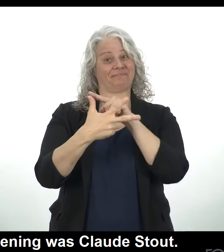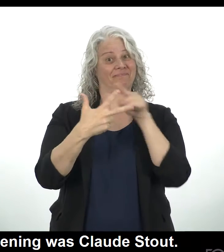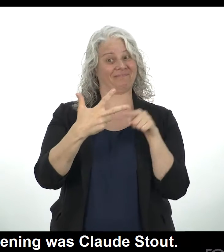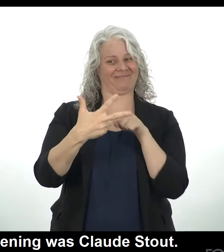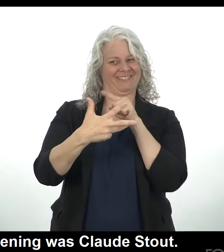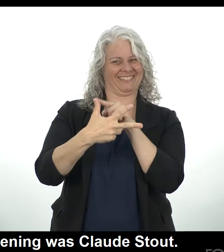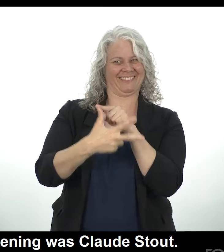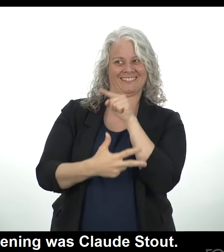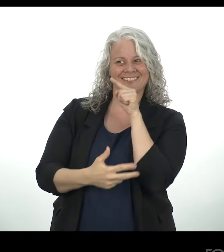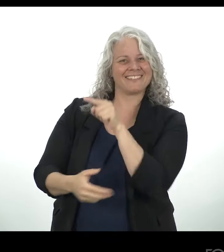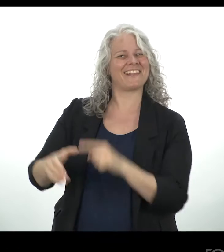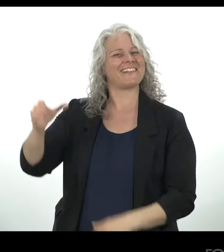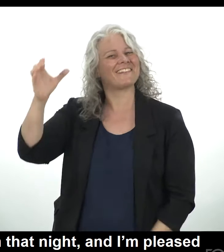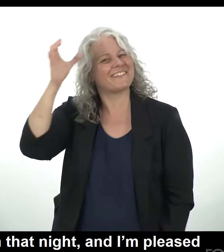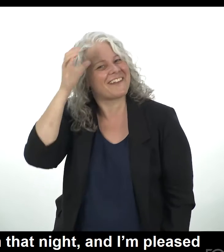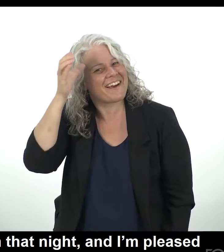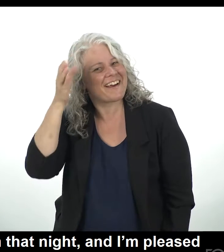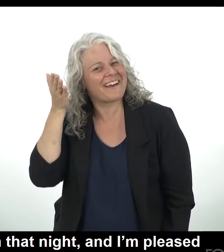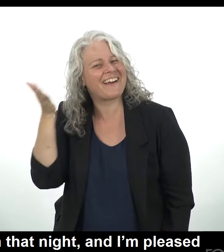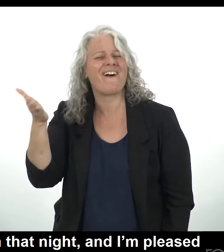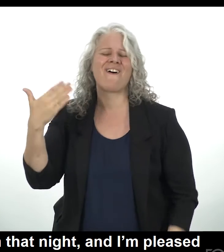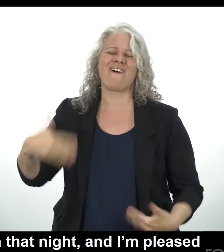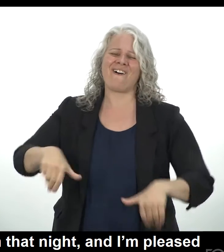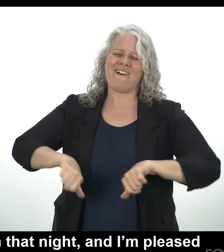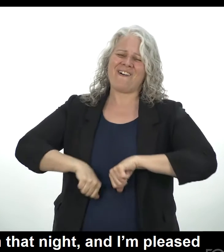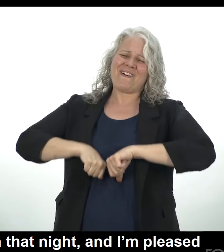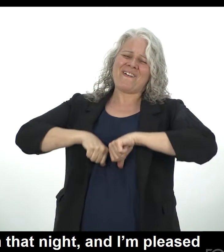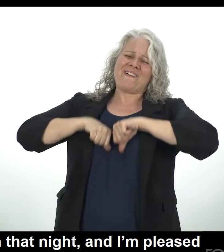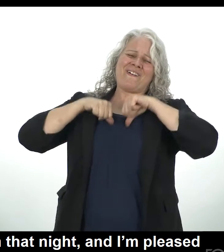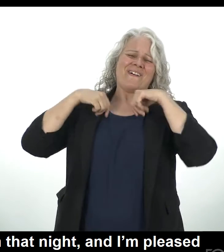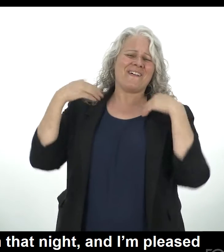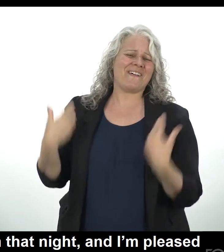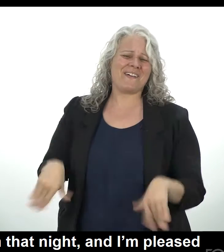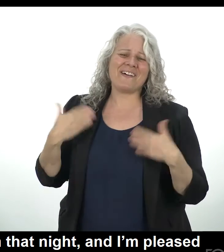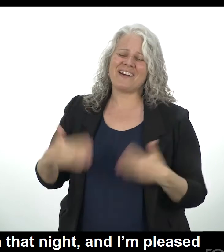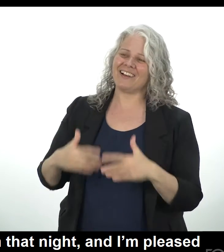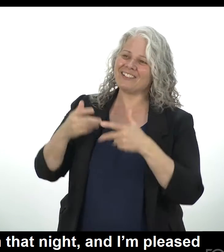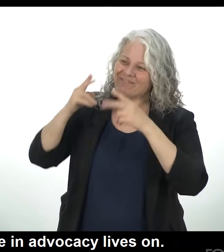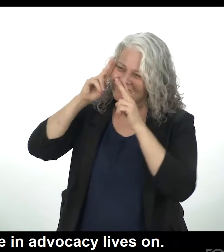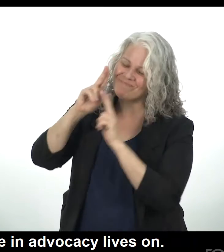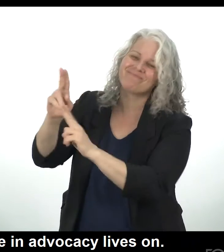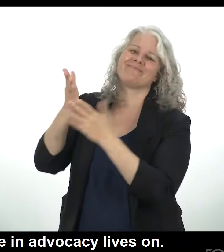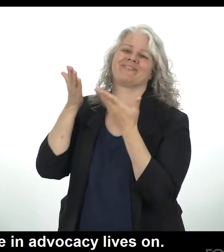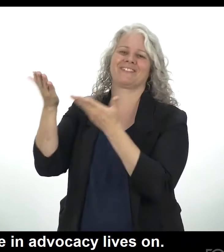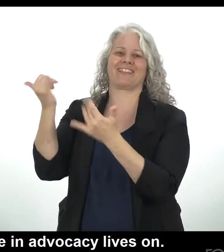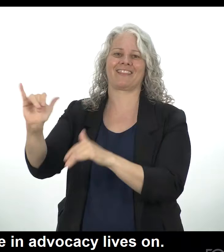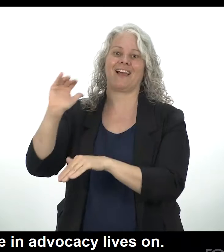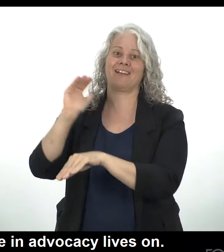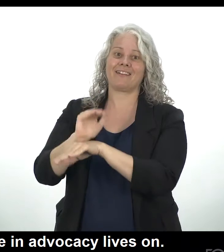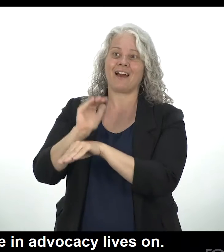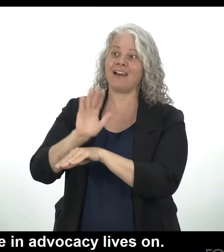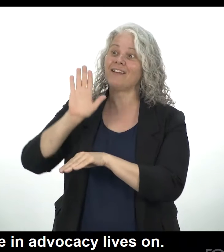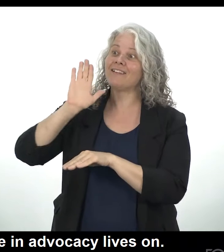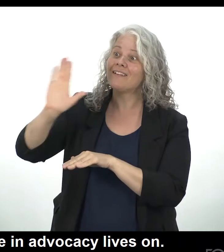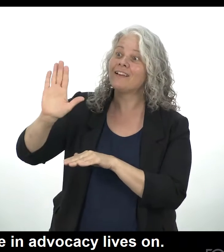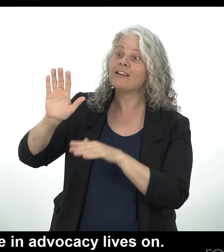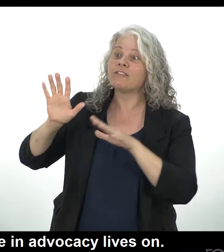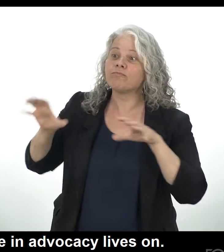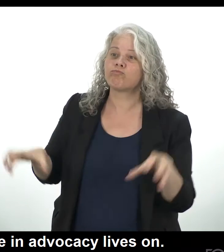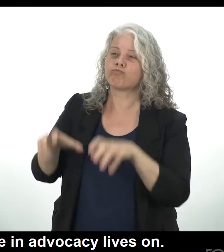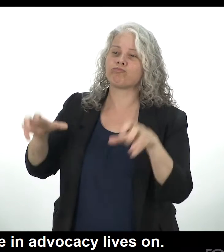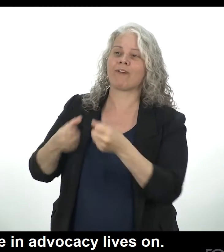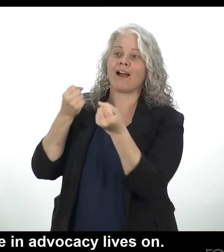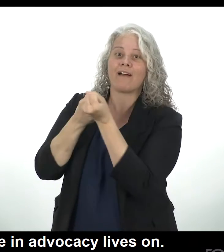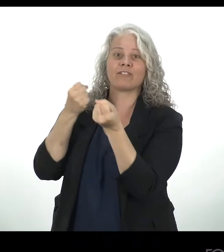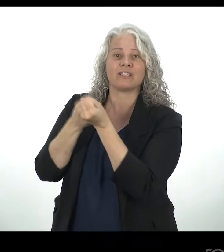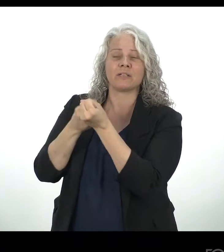was Claude Stout. The FCC was so proud to honor him that night, and I'm pleased to see his tradition of excellence in advocacy